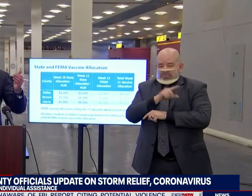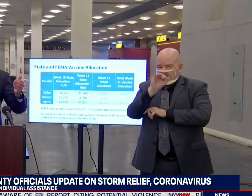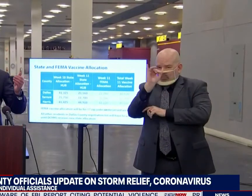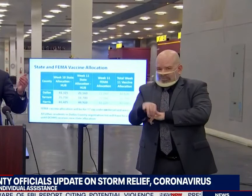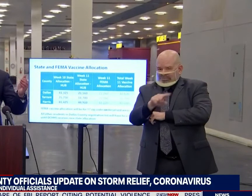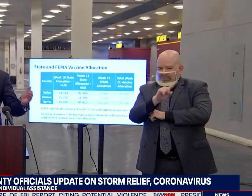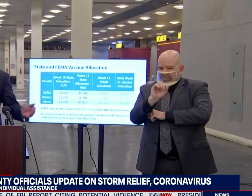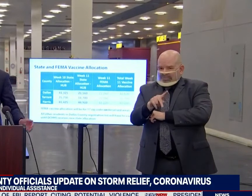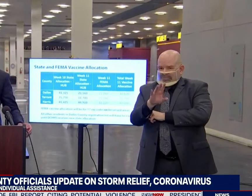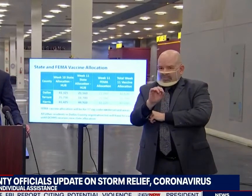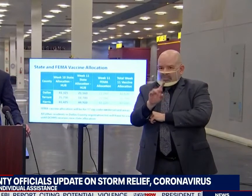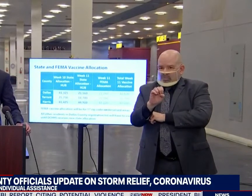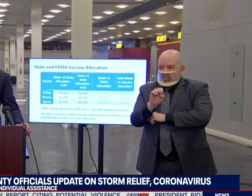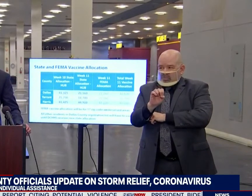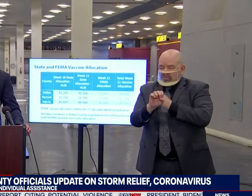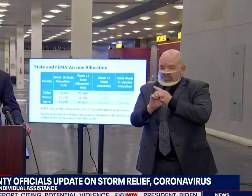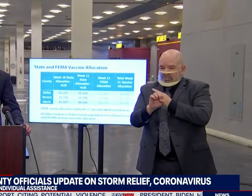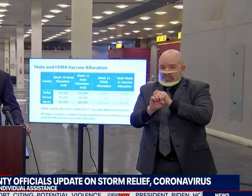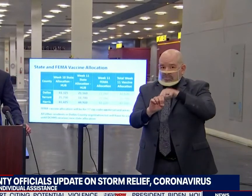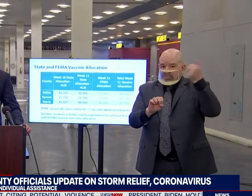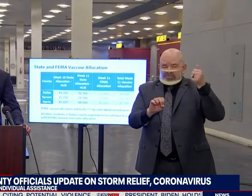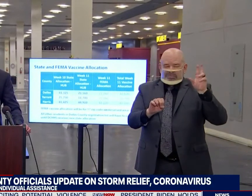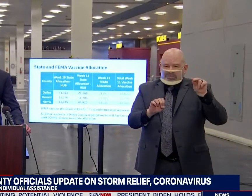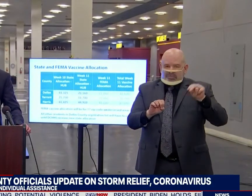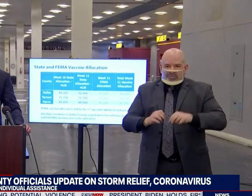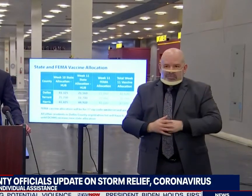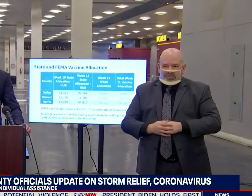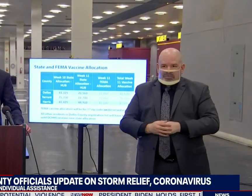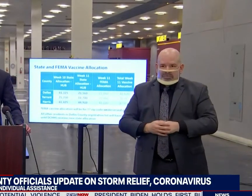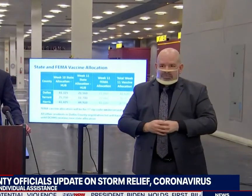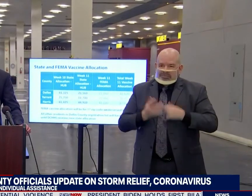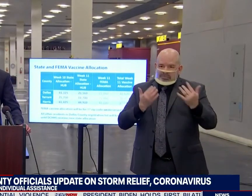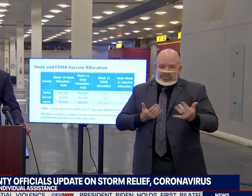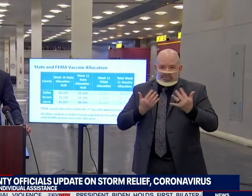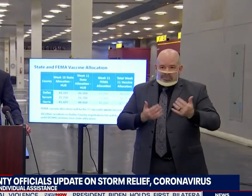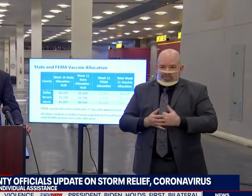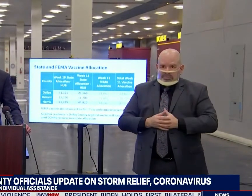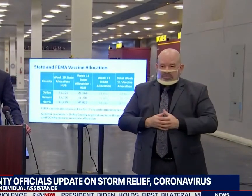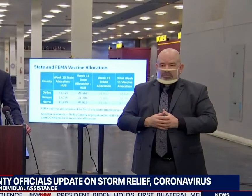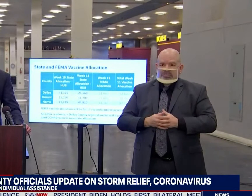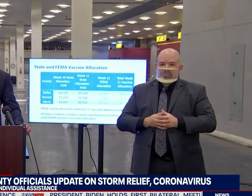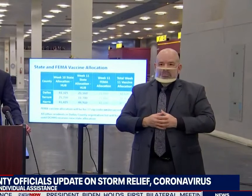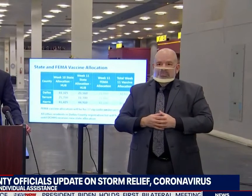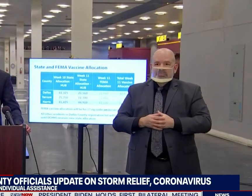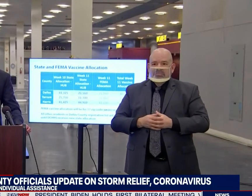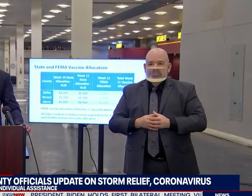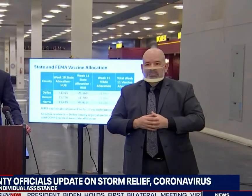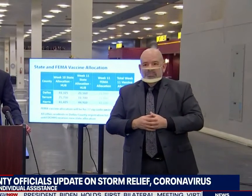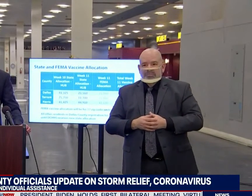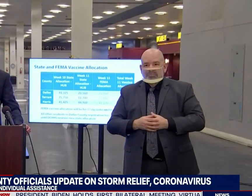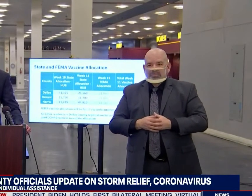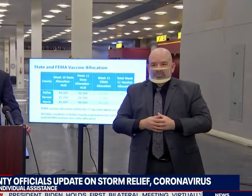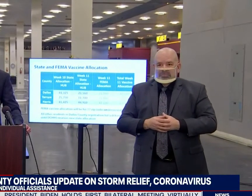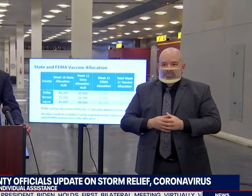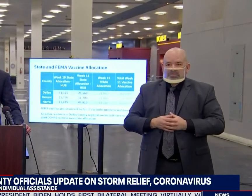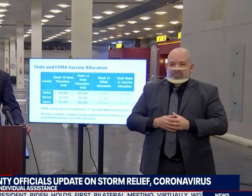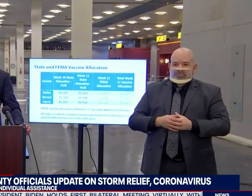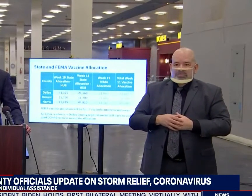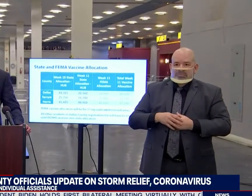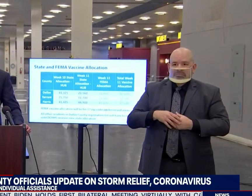bizarre outcome that uh middle class and above people who are on the the uh